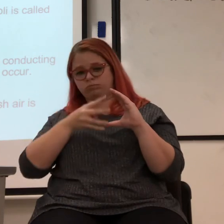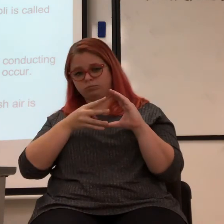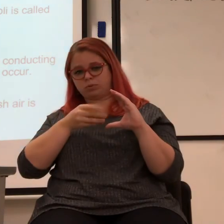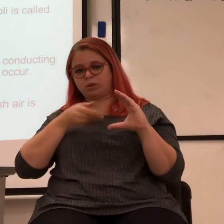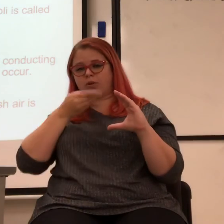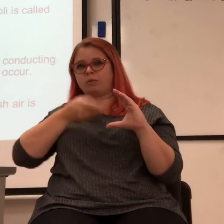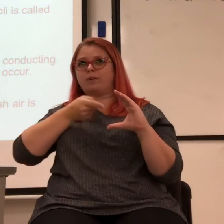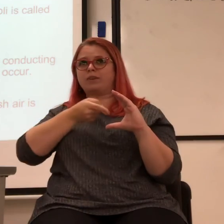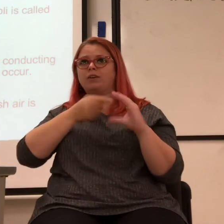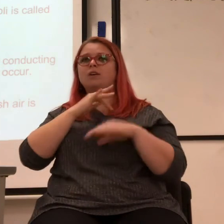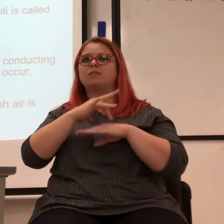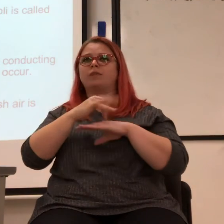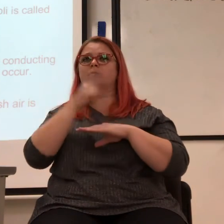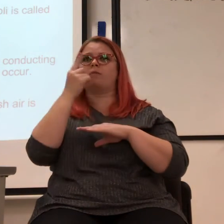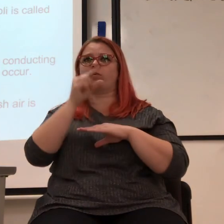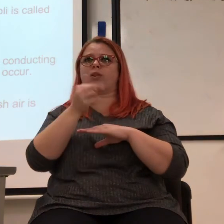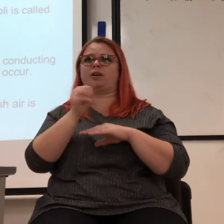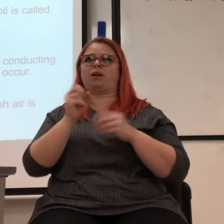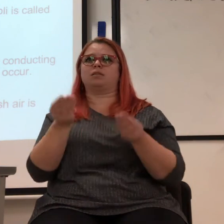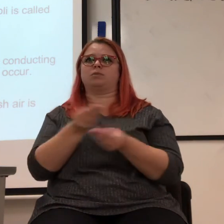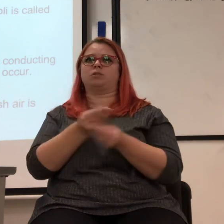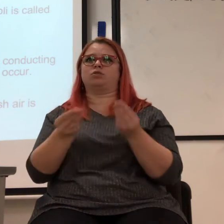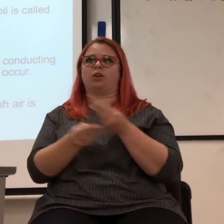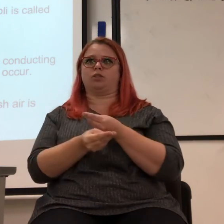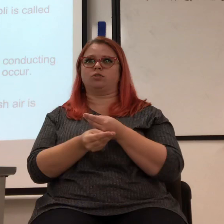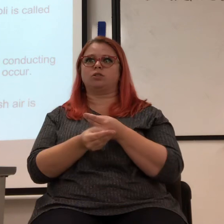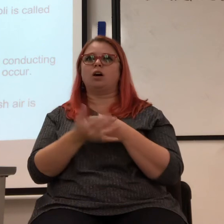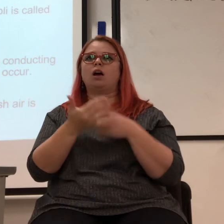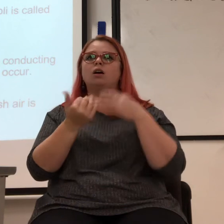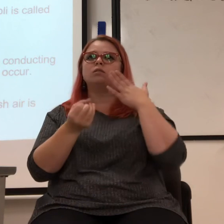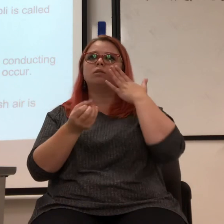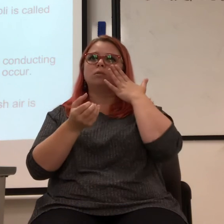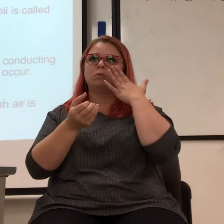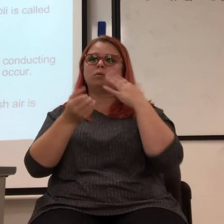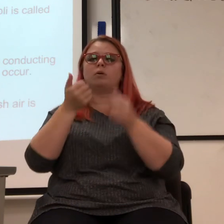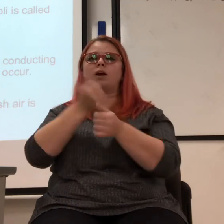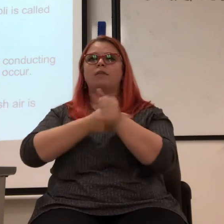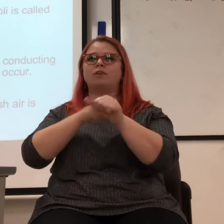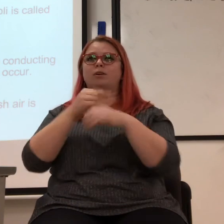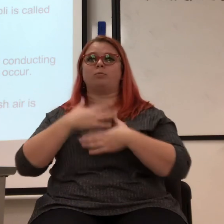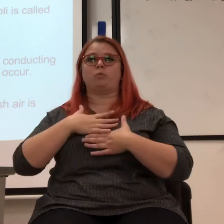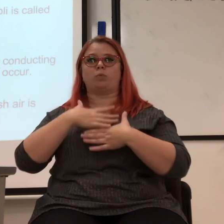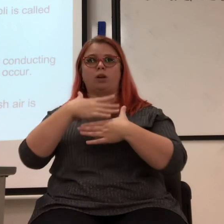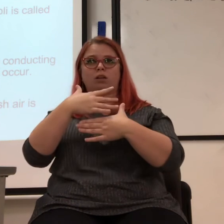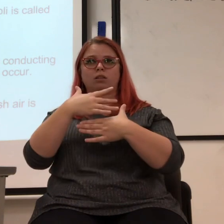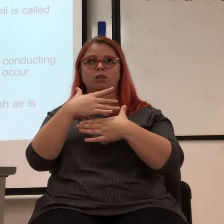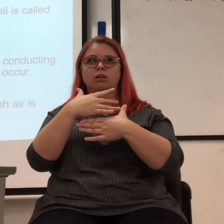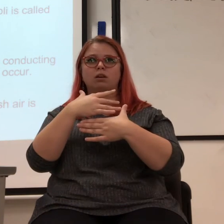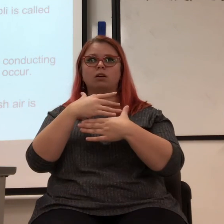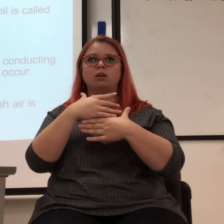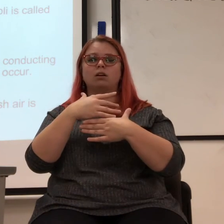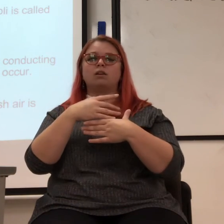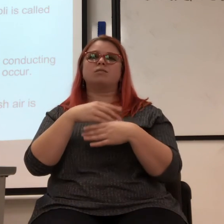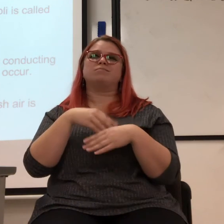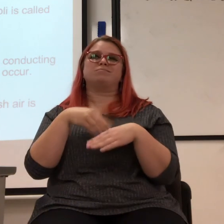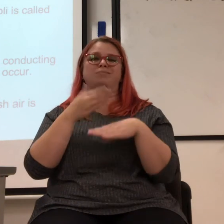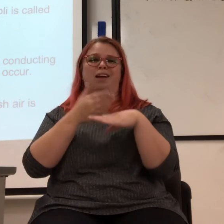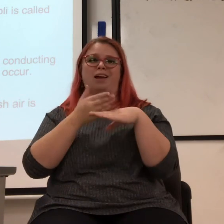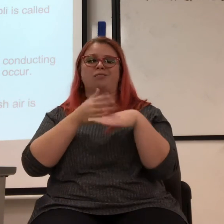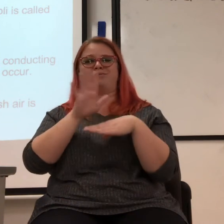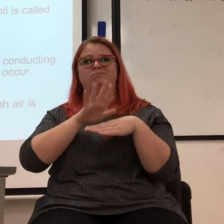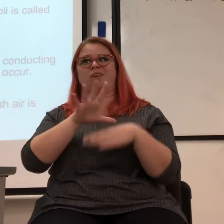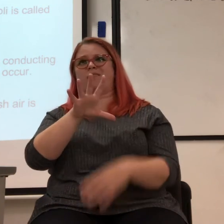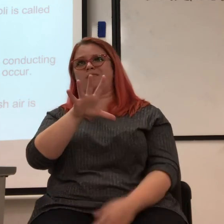available for gas exchange. So every time you take a breath in, it's on average, it's